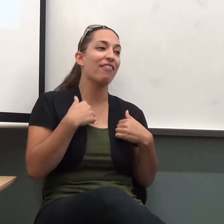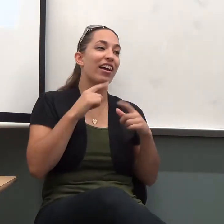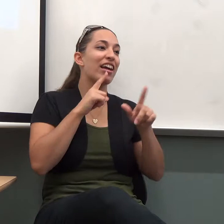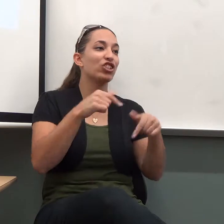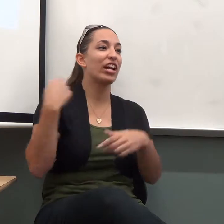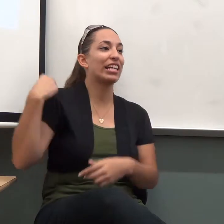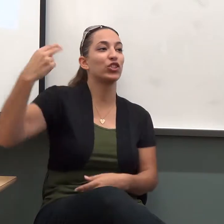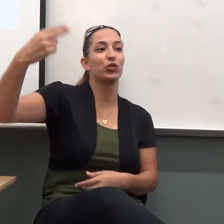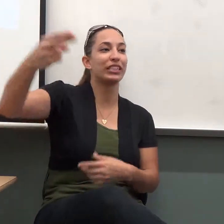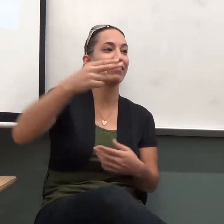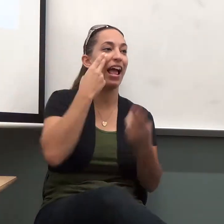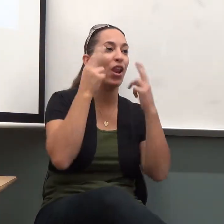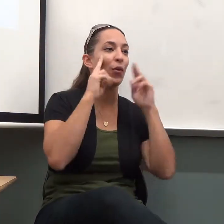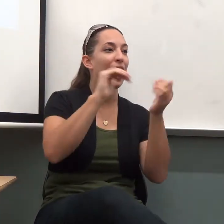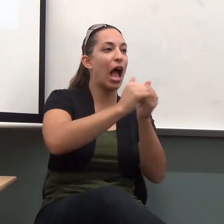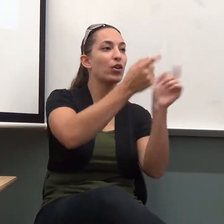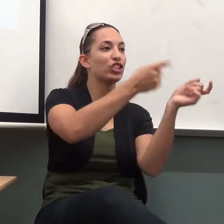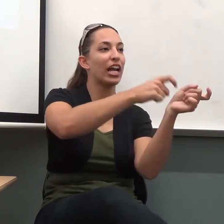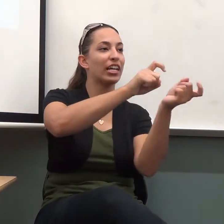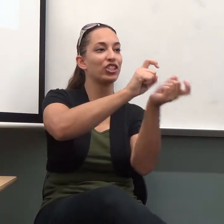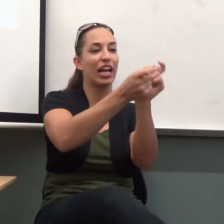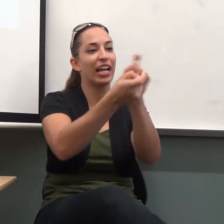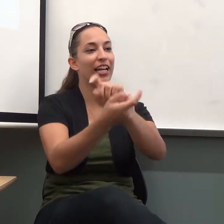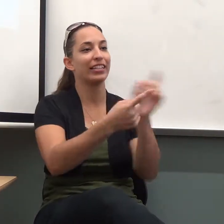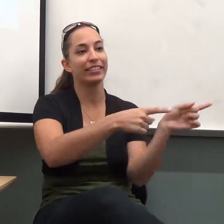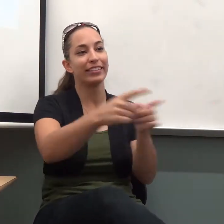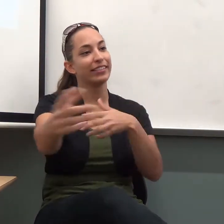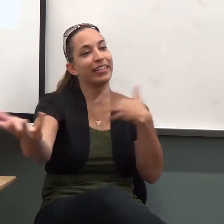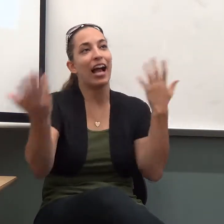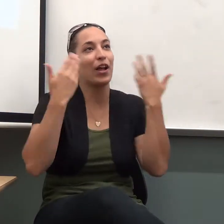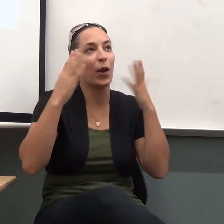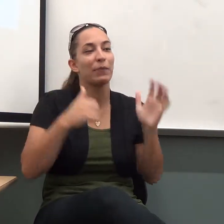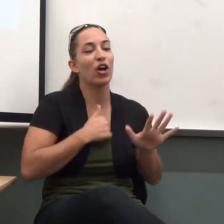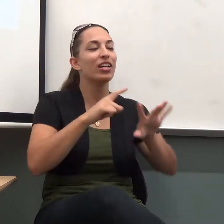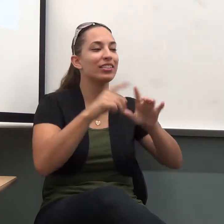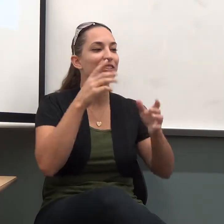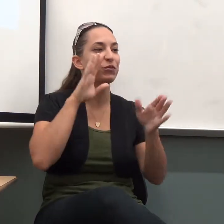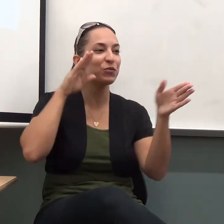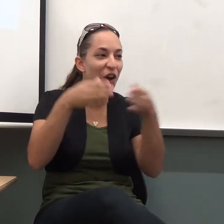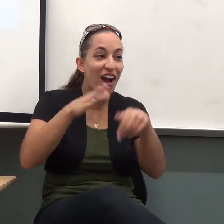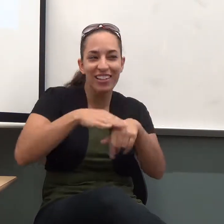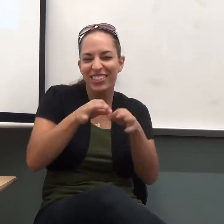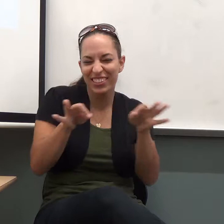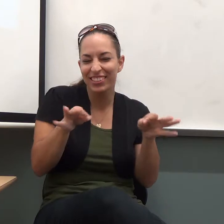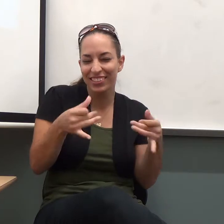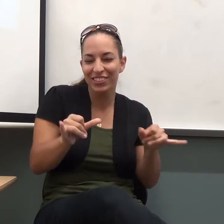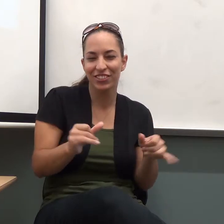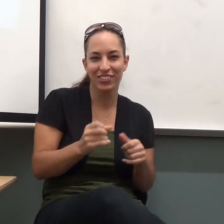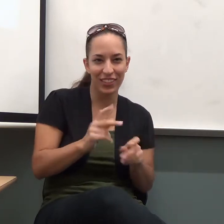on the sentence, okay? So let's stick to the sentence. Go ahead, Sol. Do we need to describe the